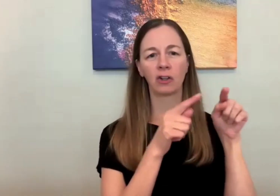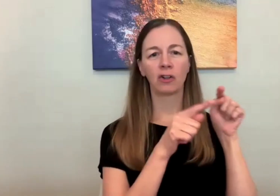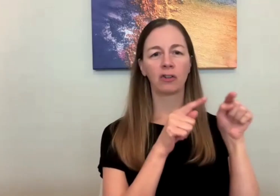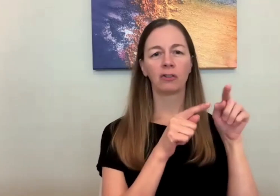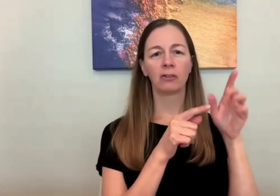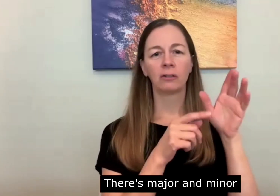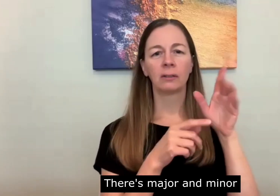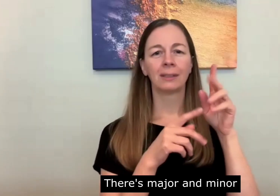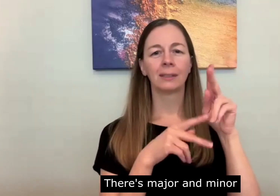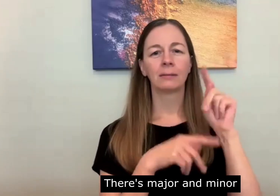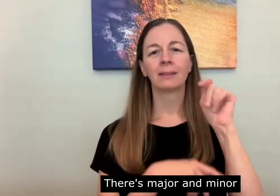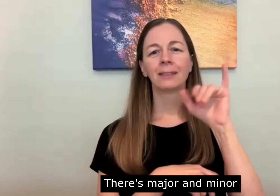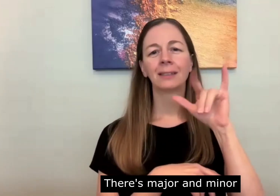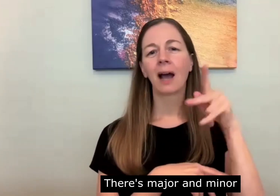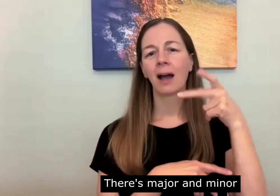There's major and minor